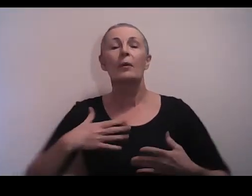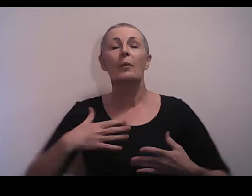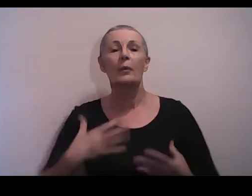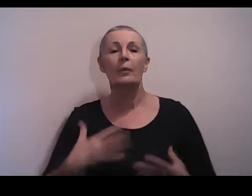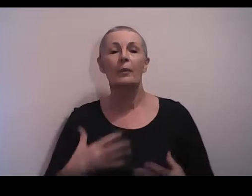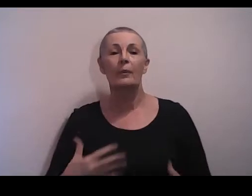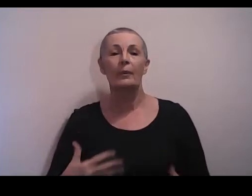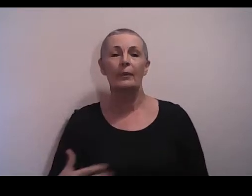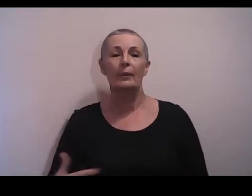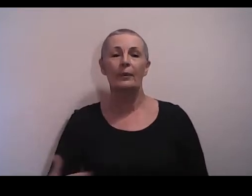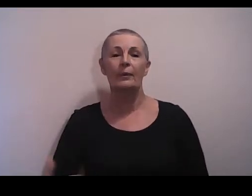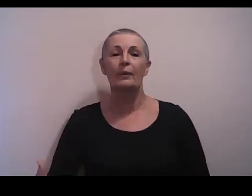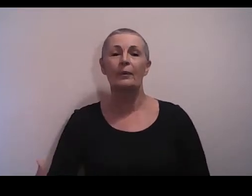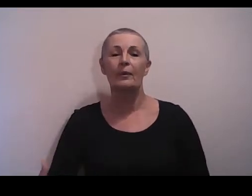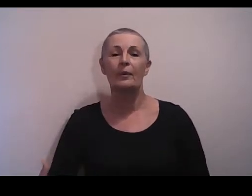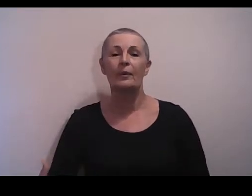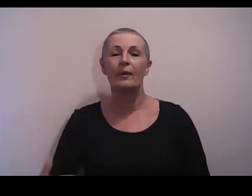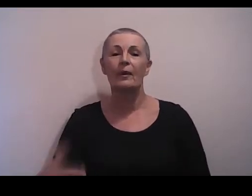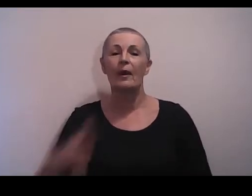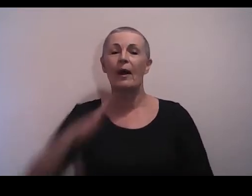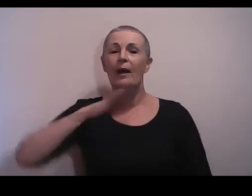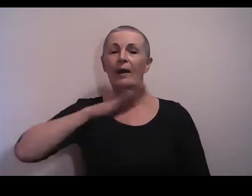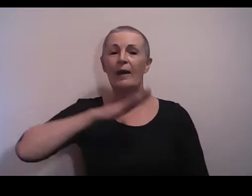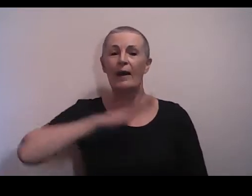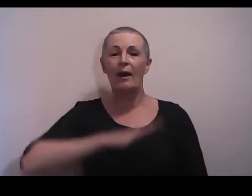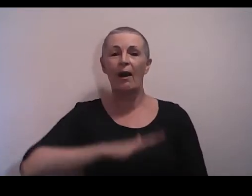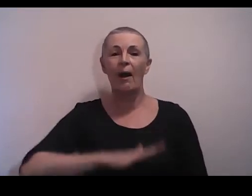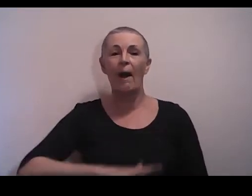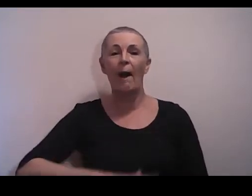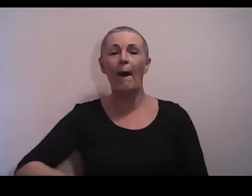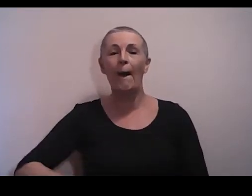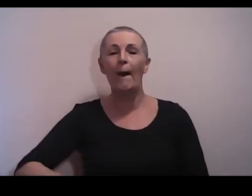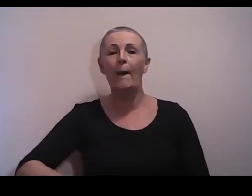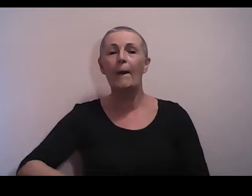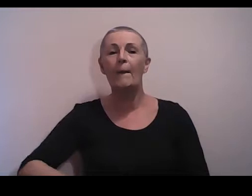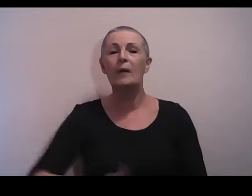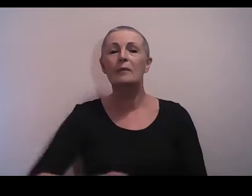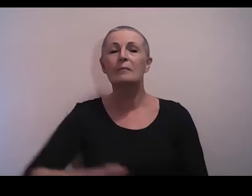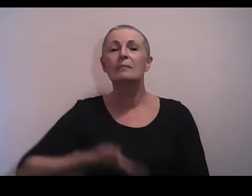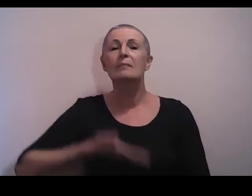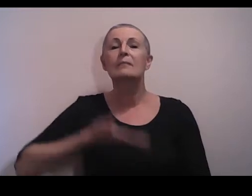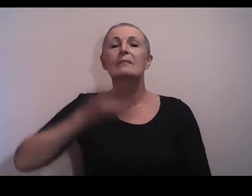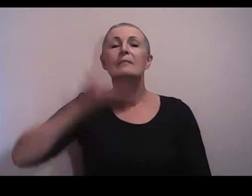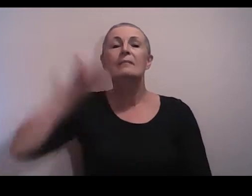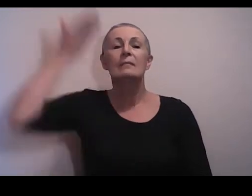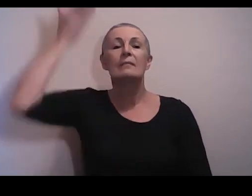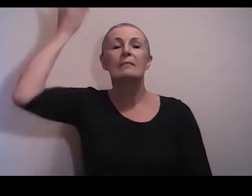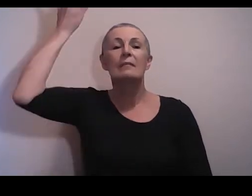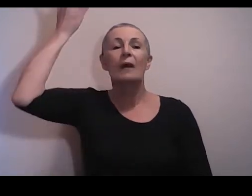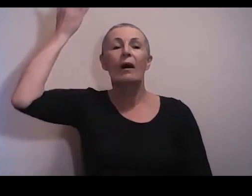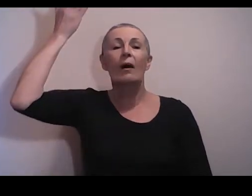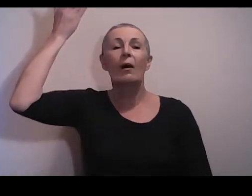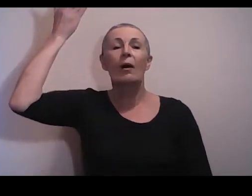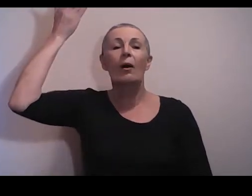So do this nice and calmly. Breathing in might be good when you go up, and then just